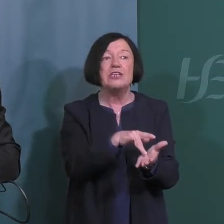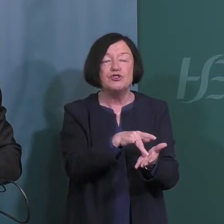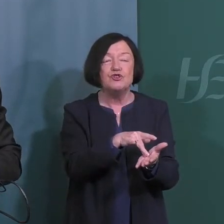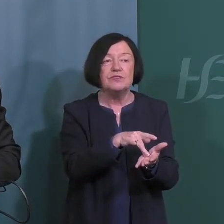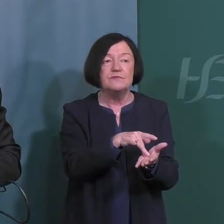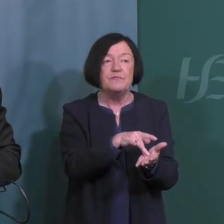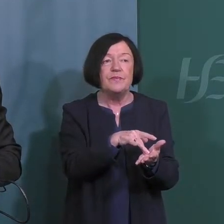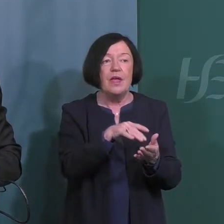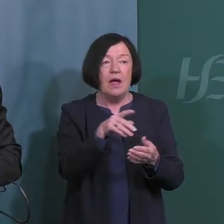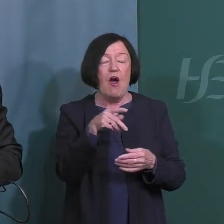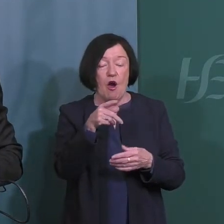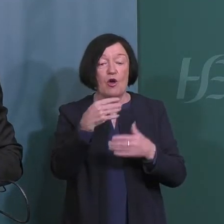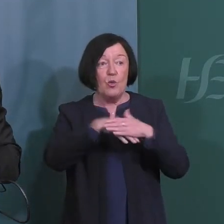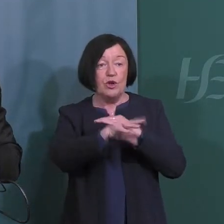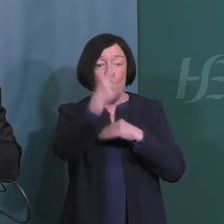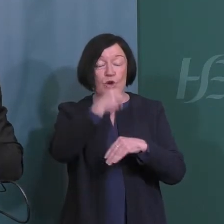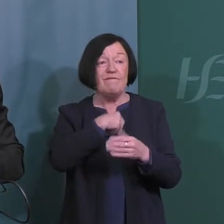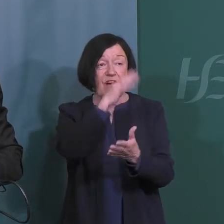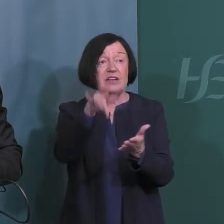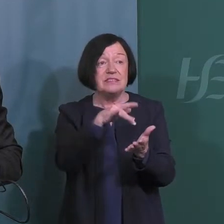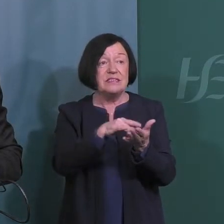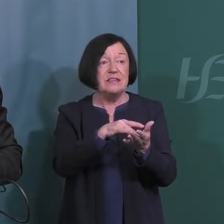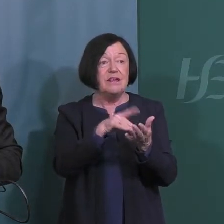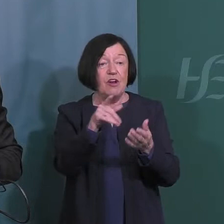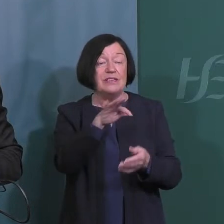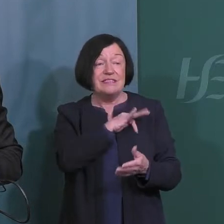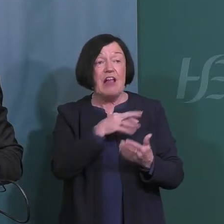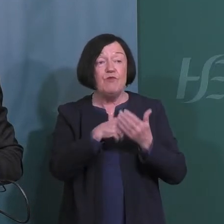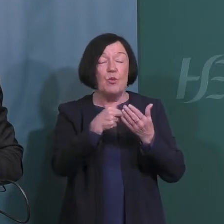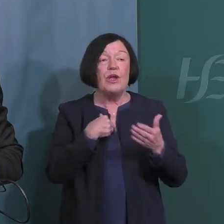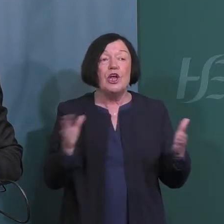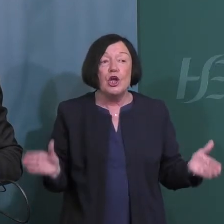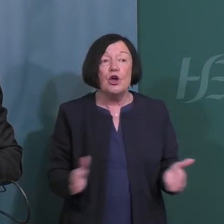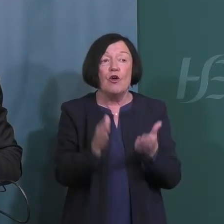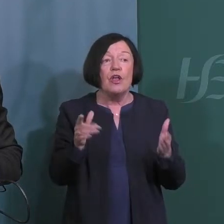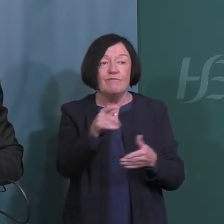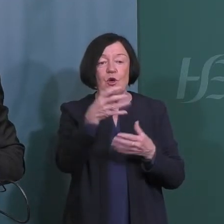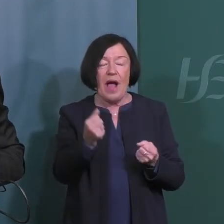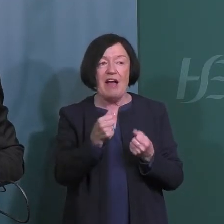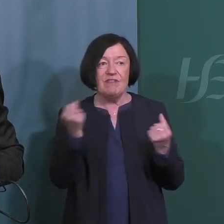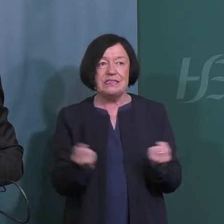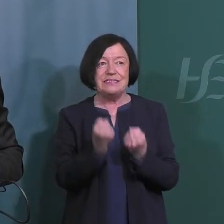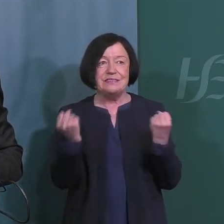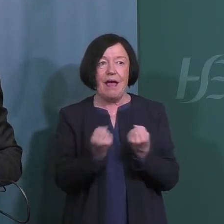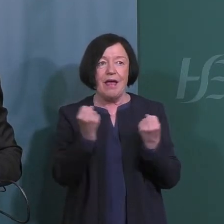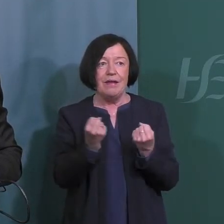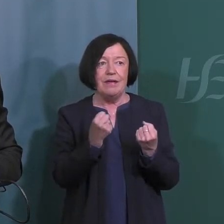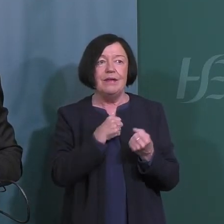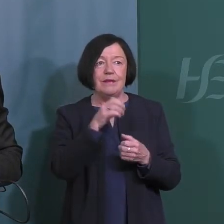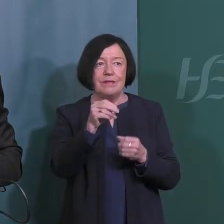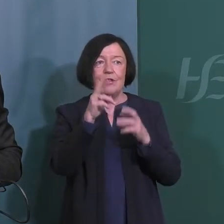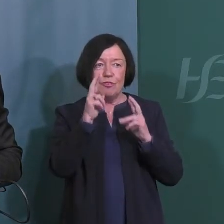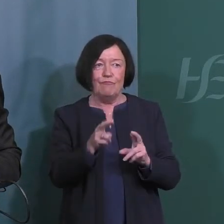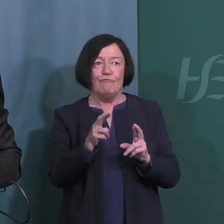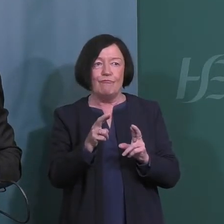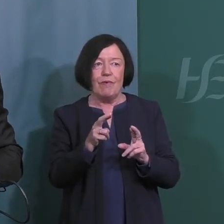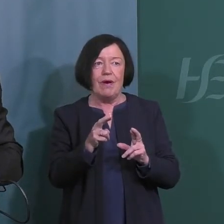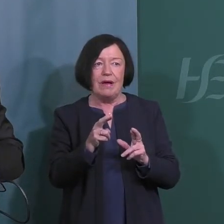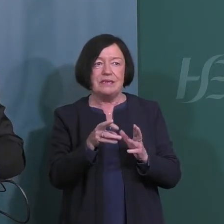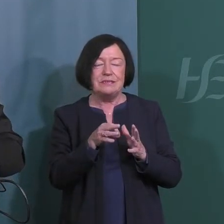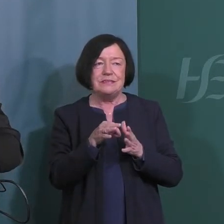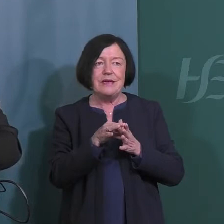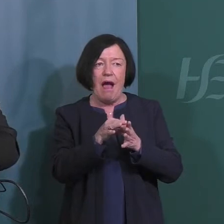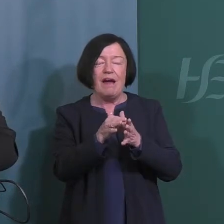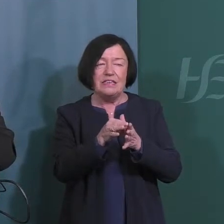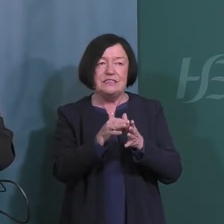or indeed come into one of our centres, but are self-referable. We would encourage, if you have symptoms, to take the right precautions immediately